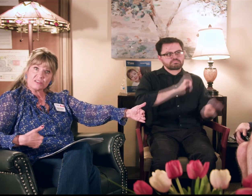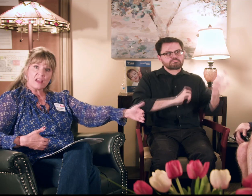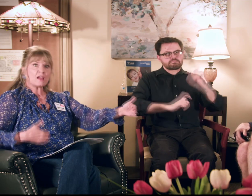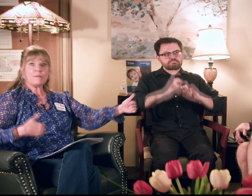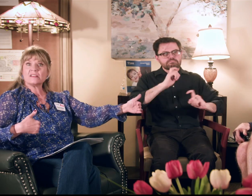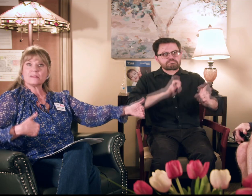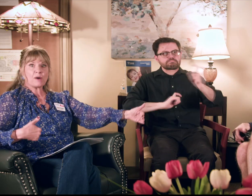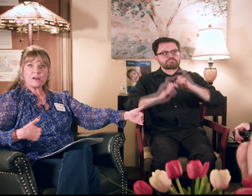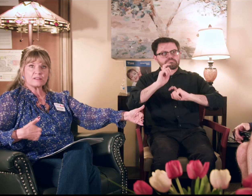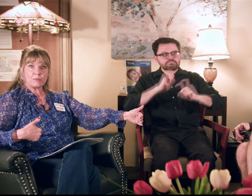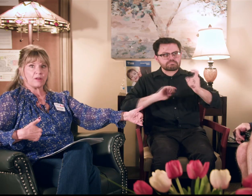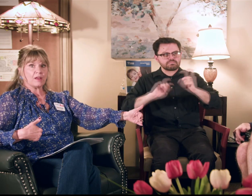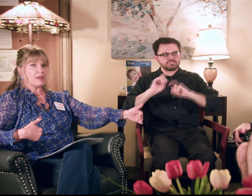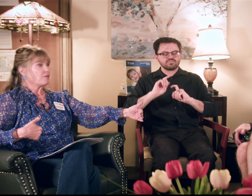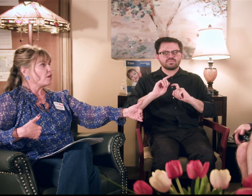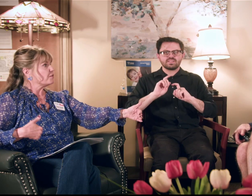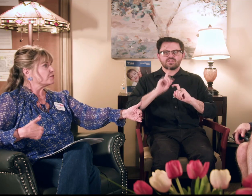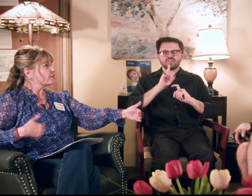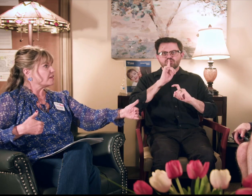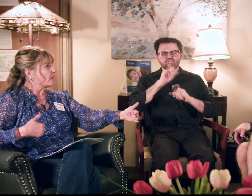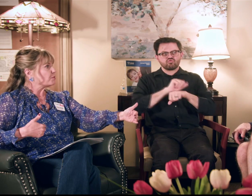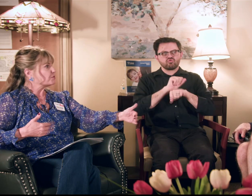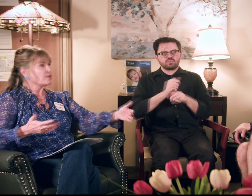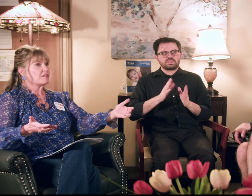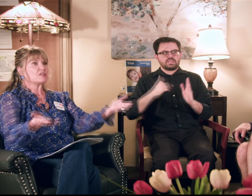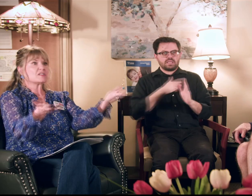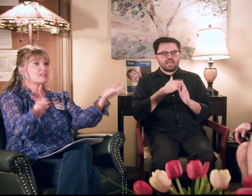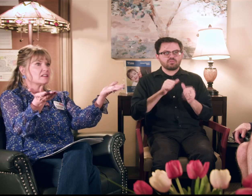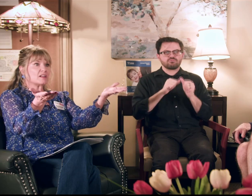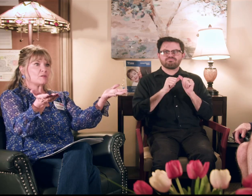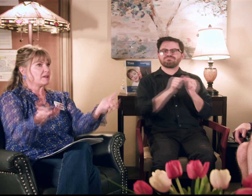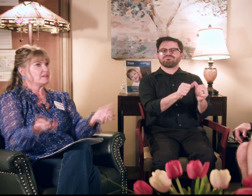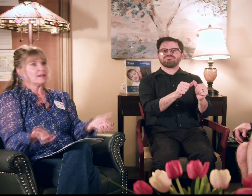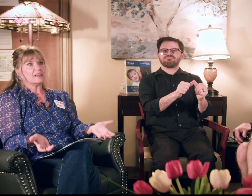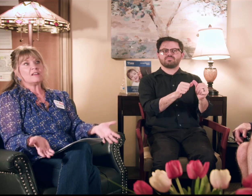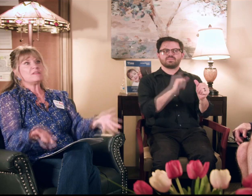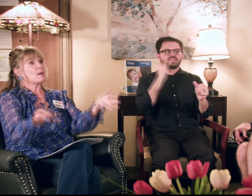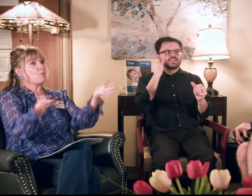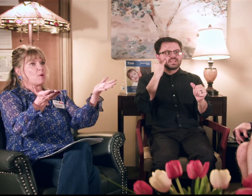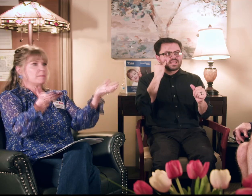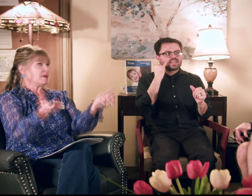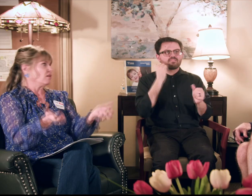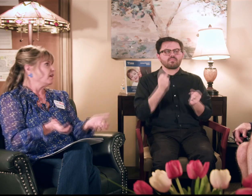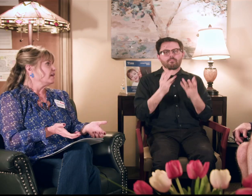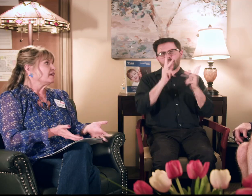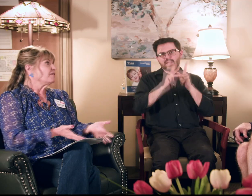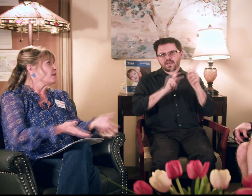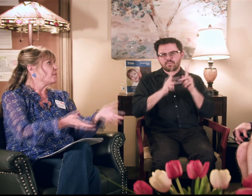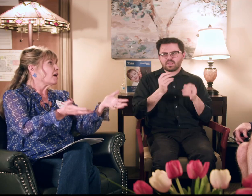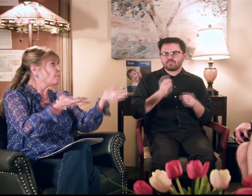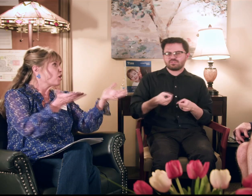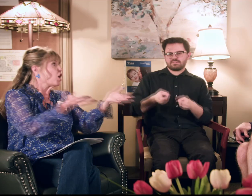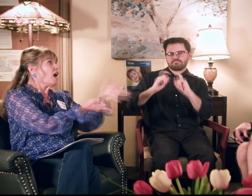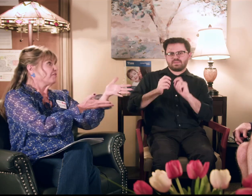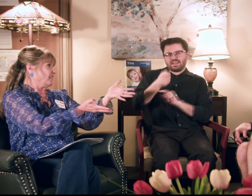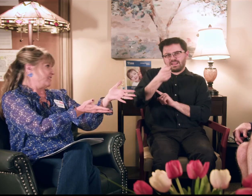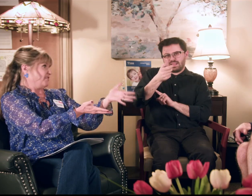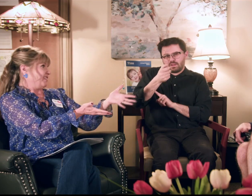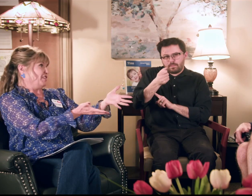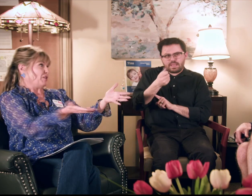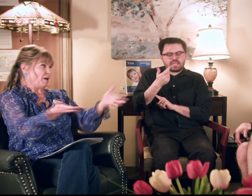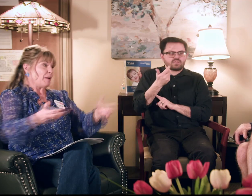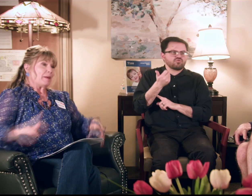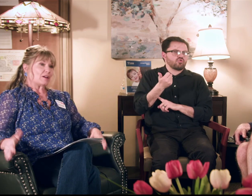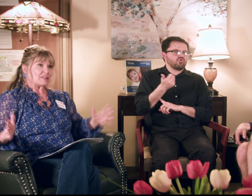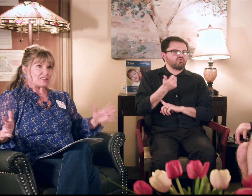60 years. It makes it possible. If all of us neighbors are giving just a little bit, giving up one meal, giving up a cup of